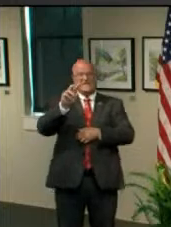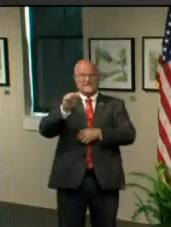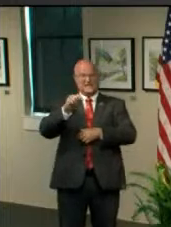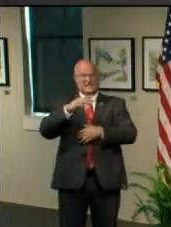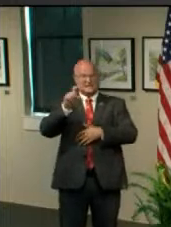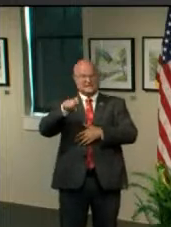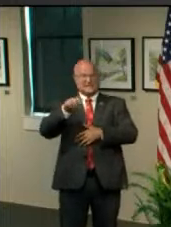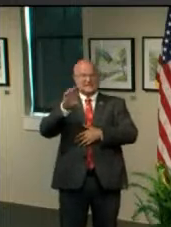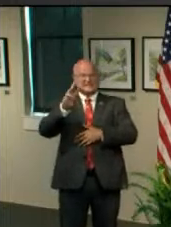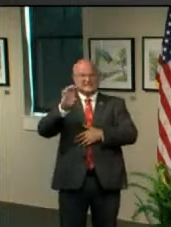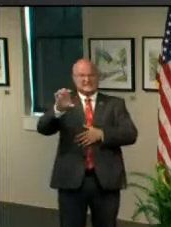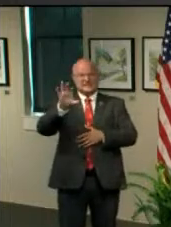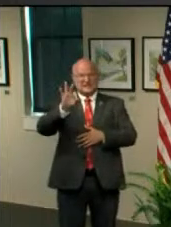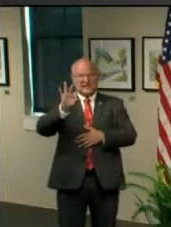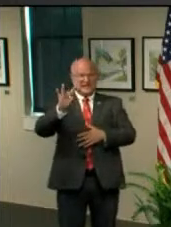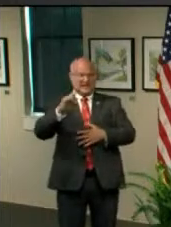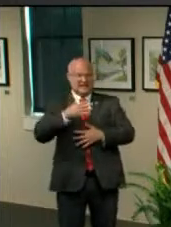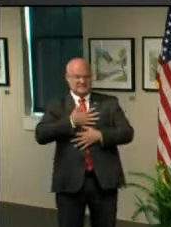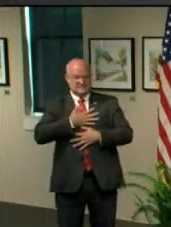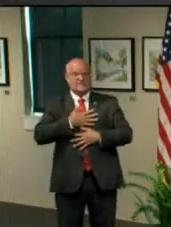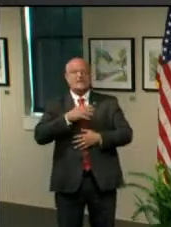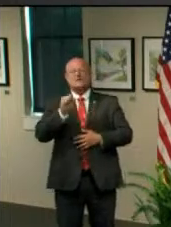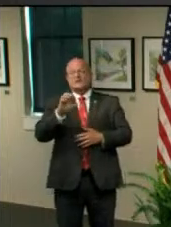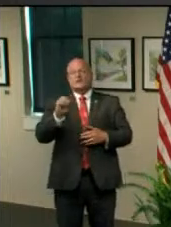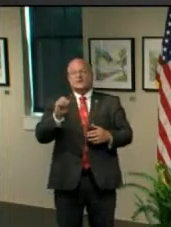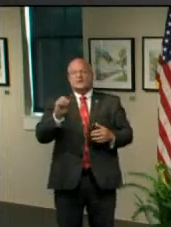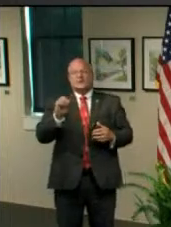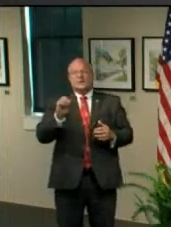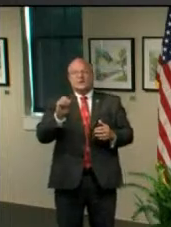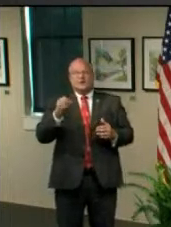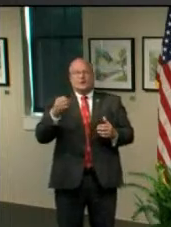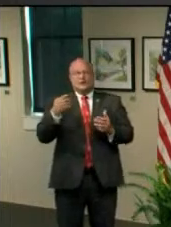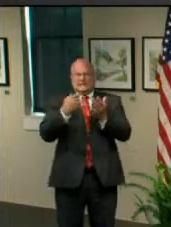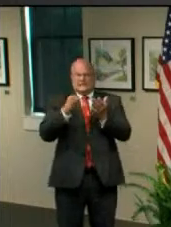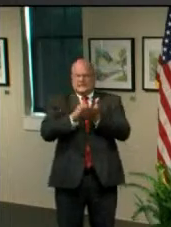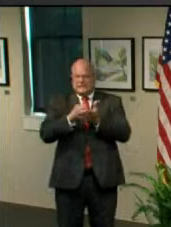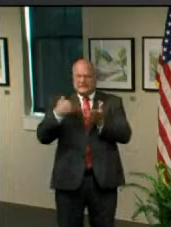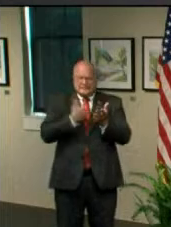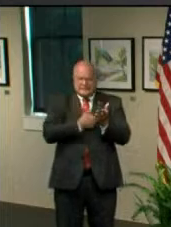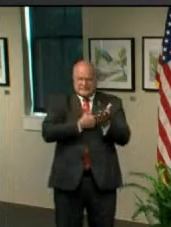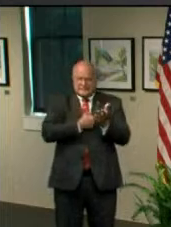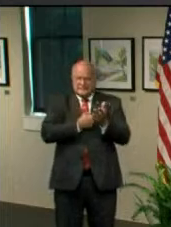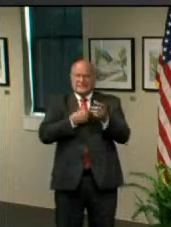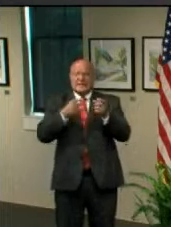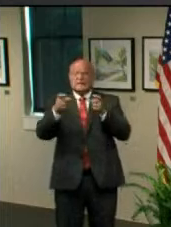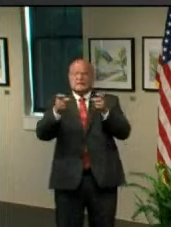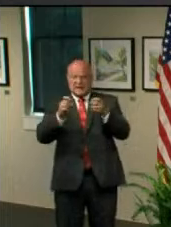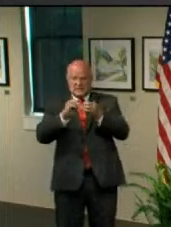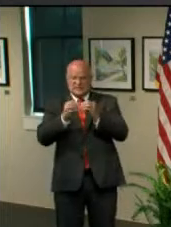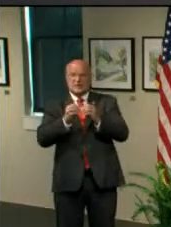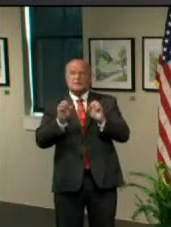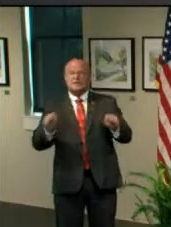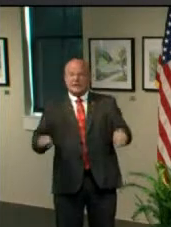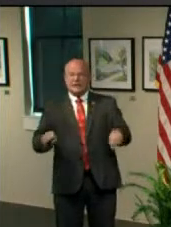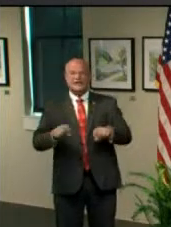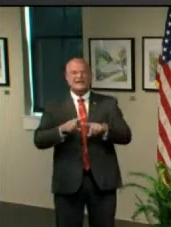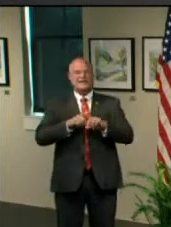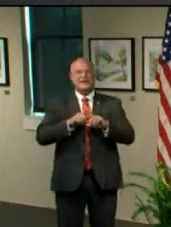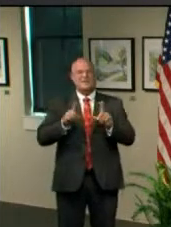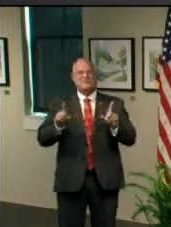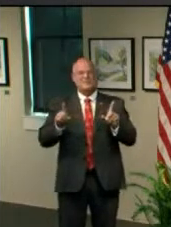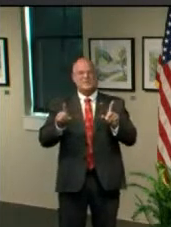be needed is 698. Now, that is a manageable number, but we'd have to